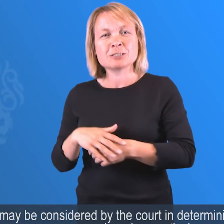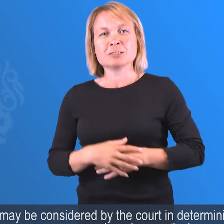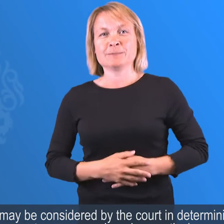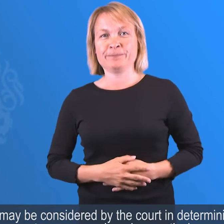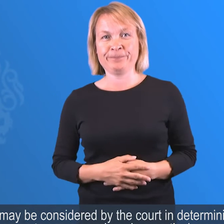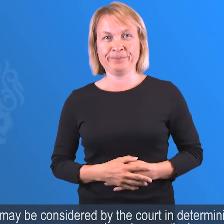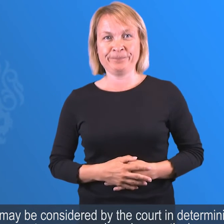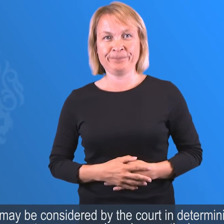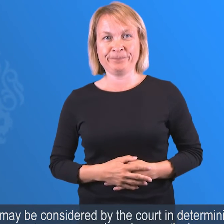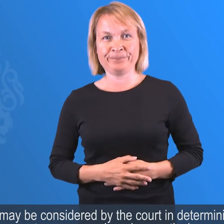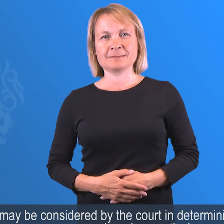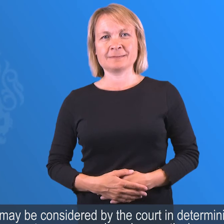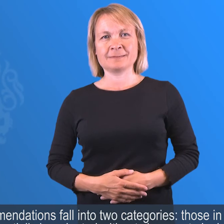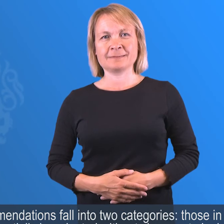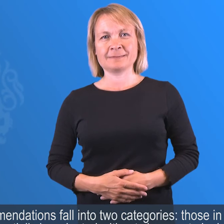case.